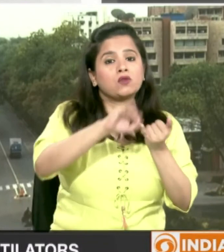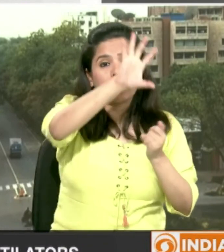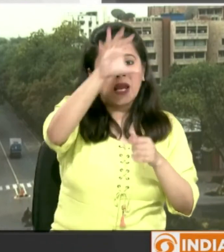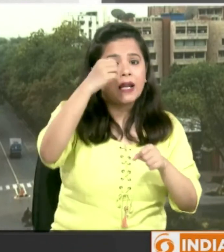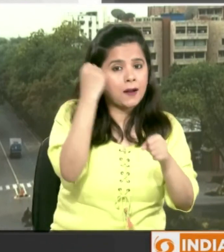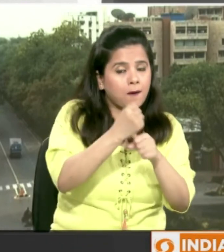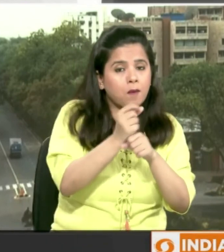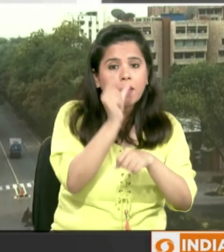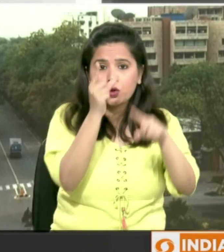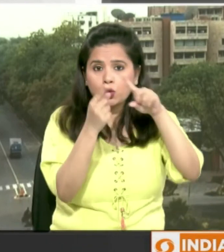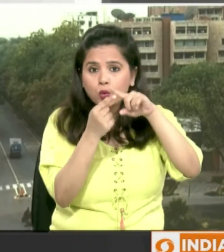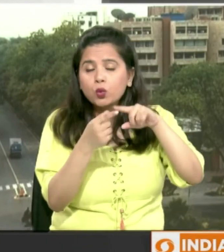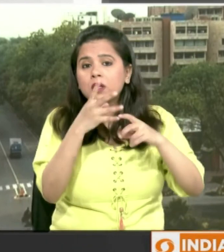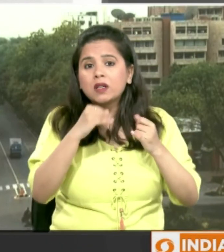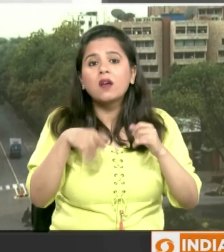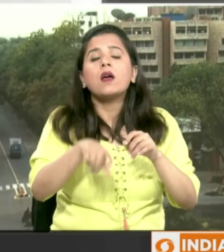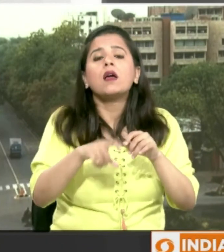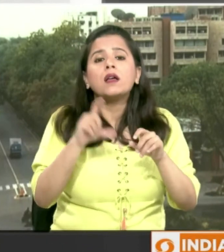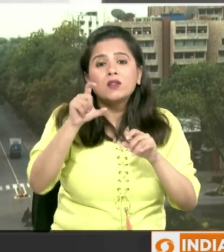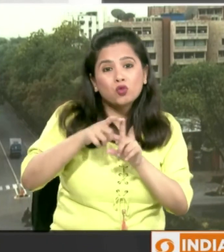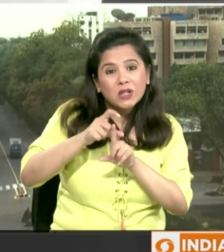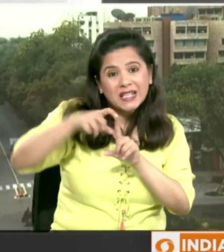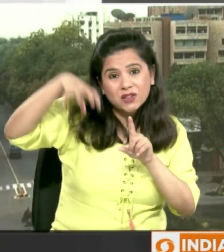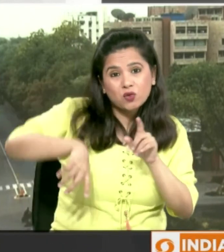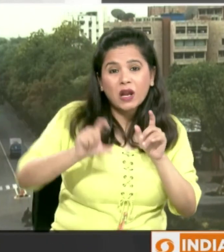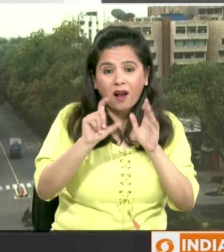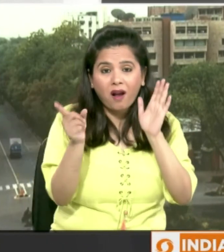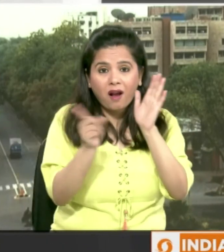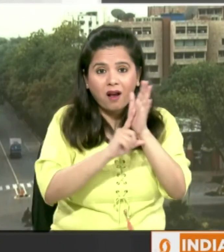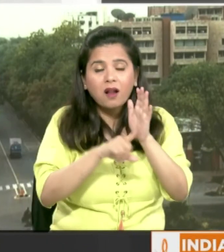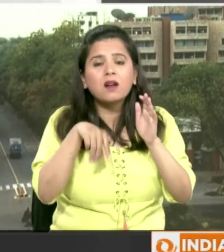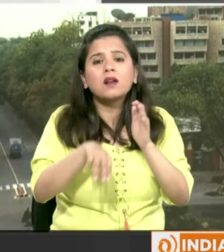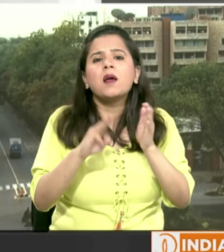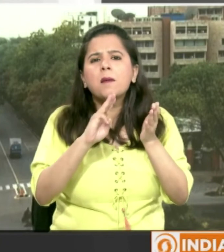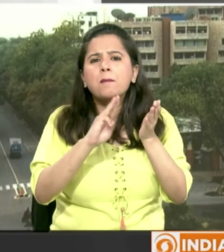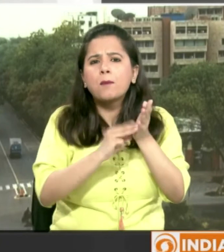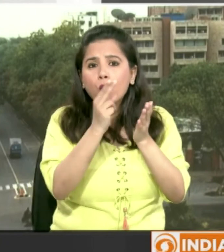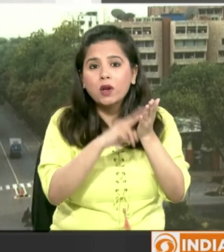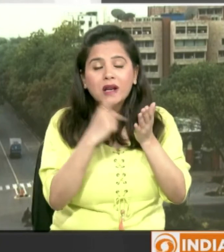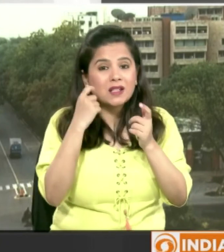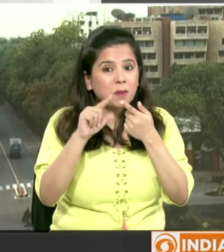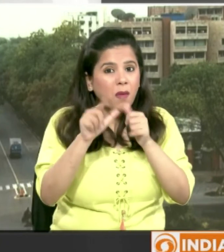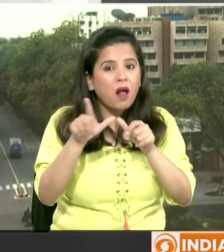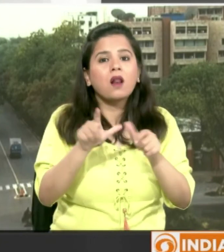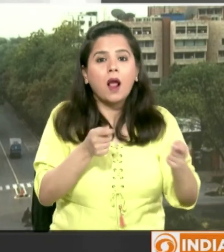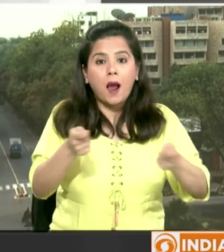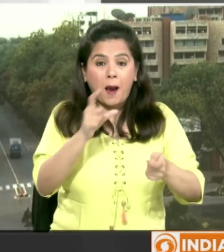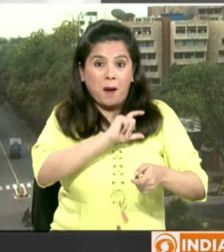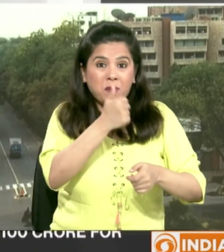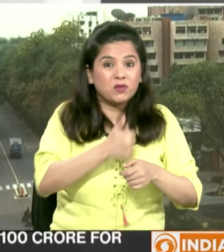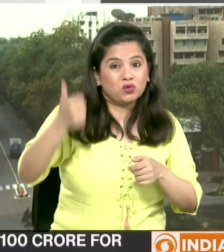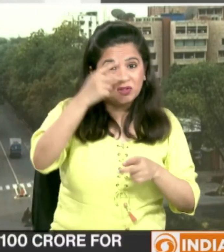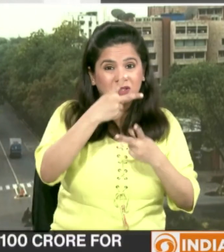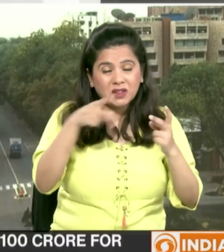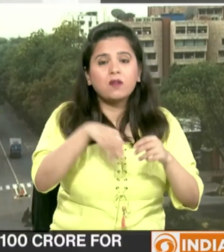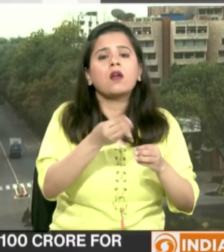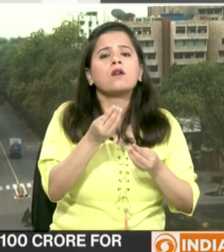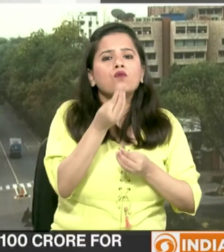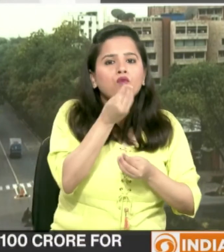and the Union Territories for district collectors or municipal commissioners to strengthen efforts to provide accommodation,